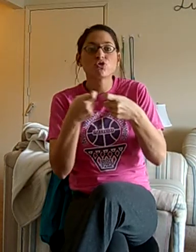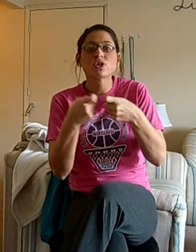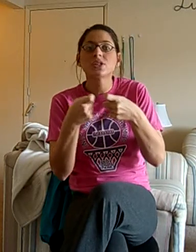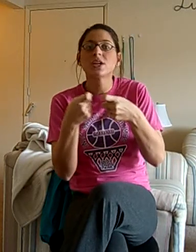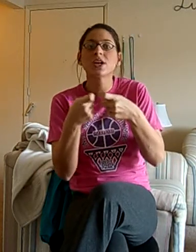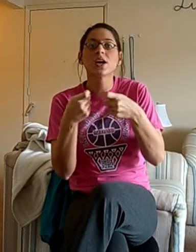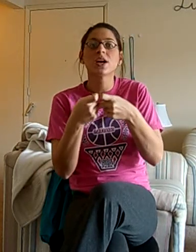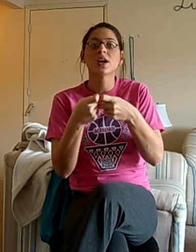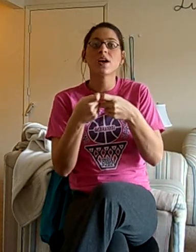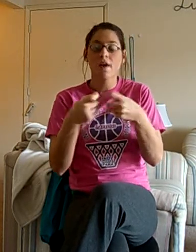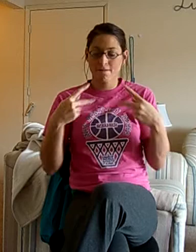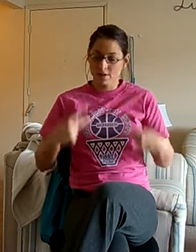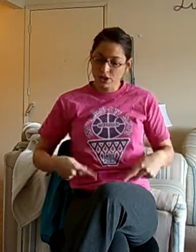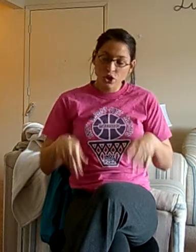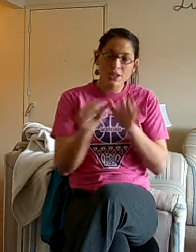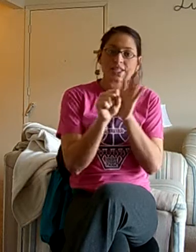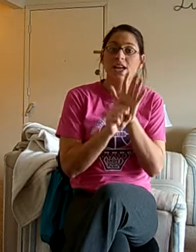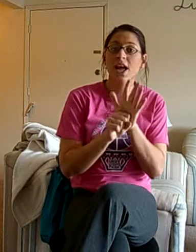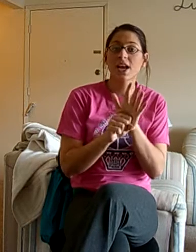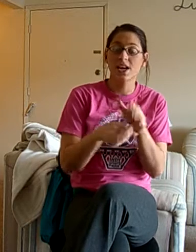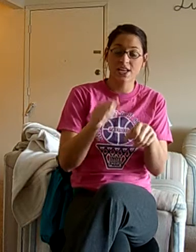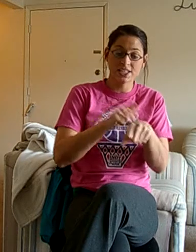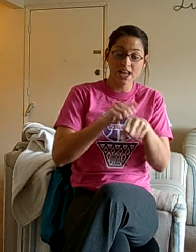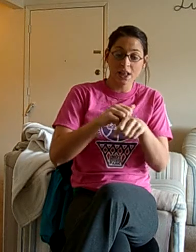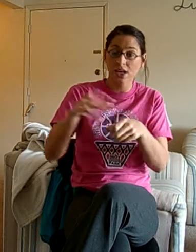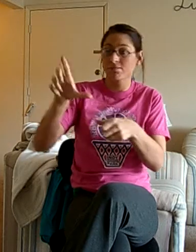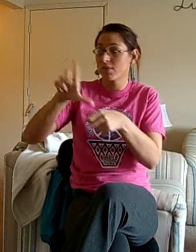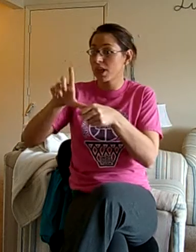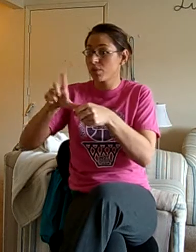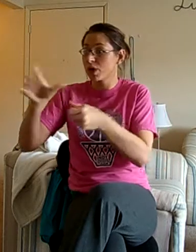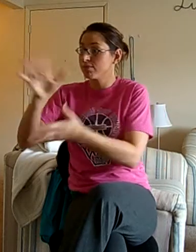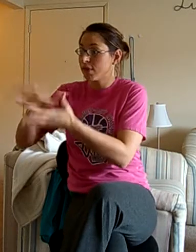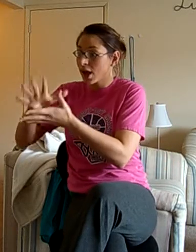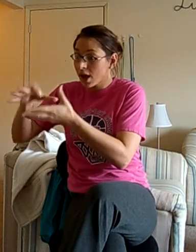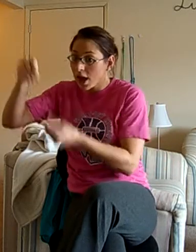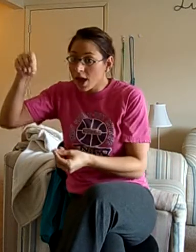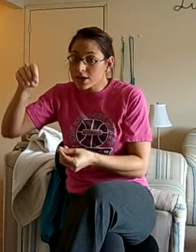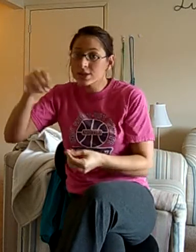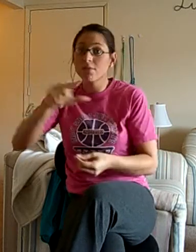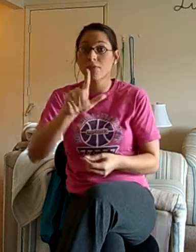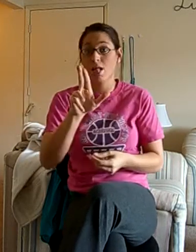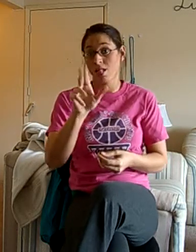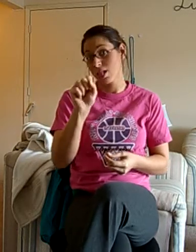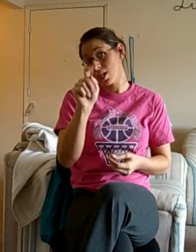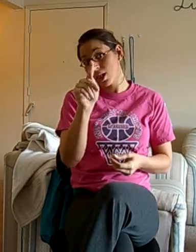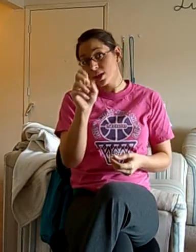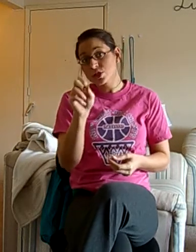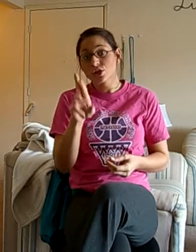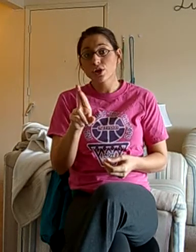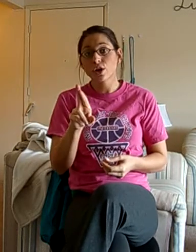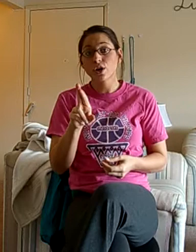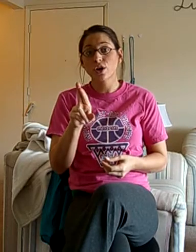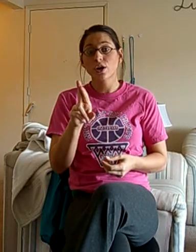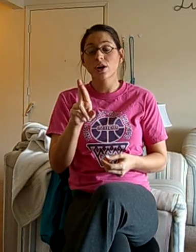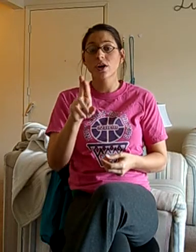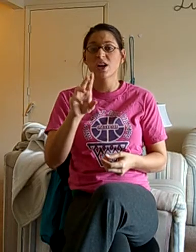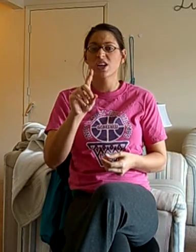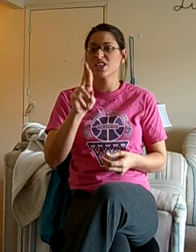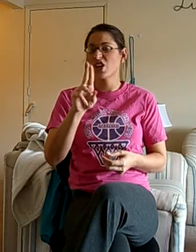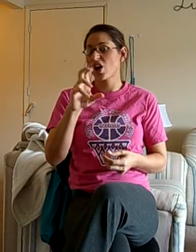physical states, such as whether it's a solid, liquid, or gas, luster, malleability, ductility.